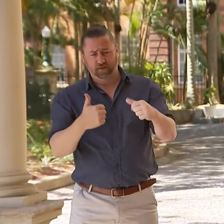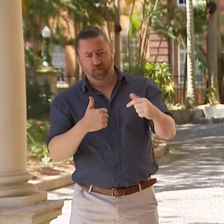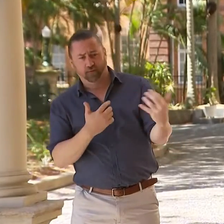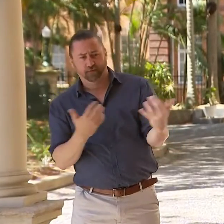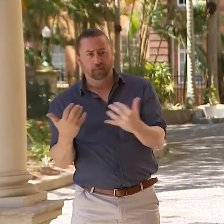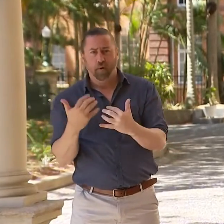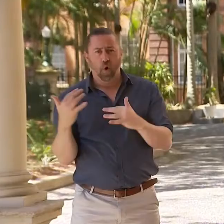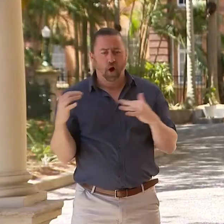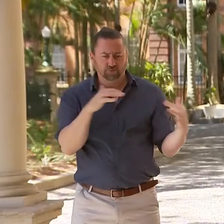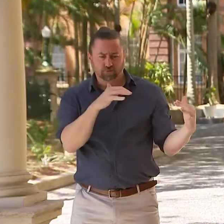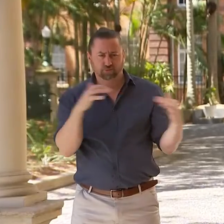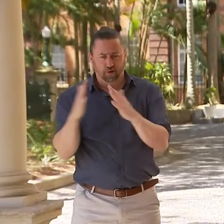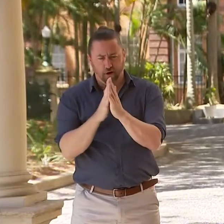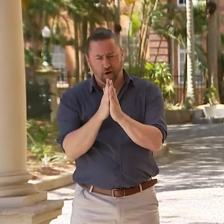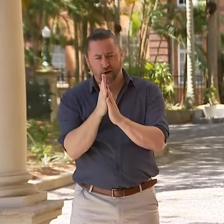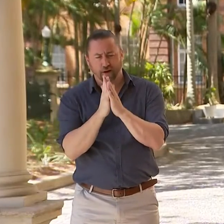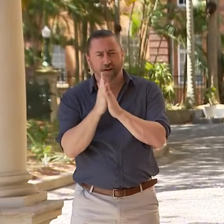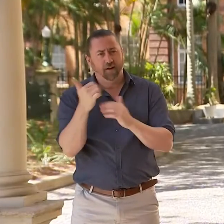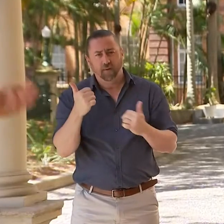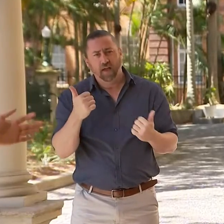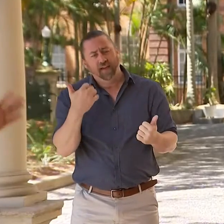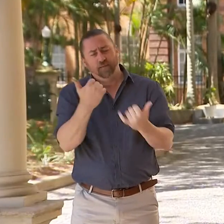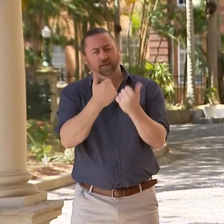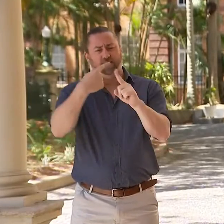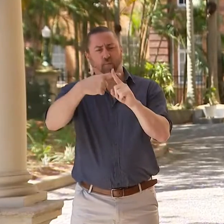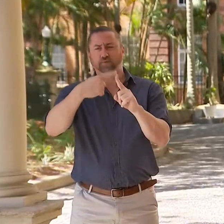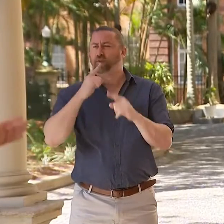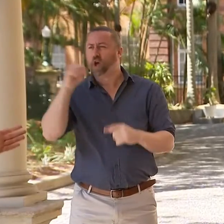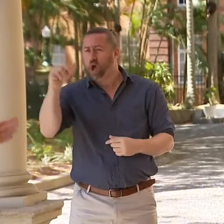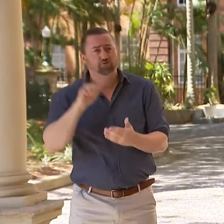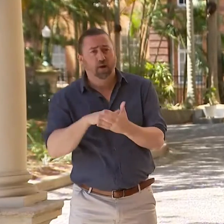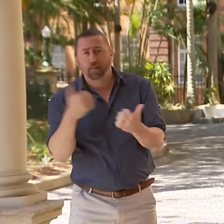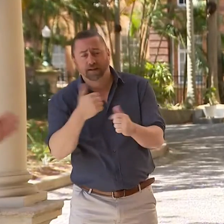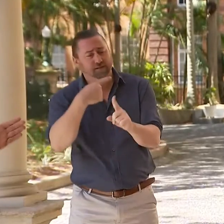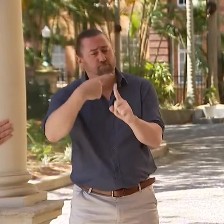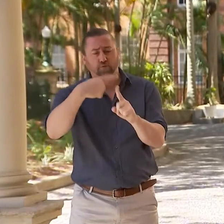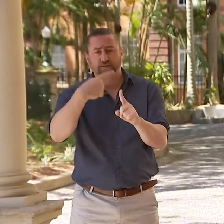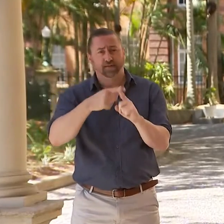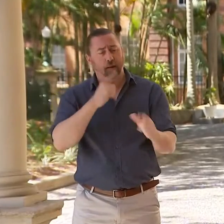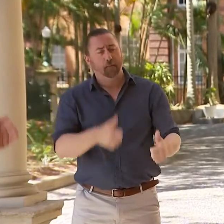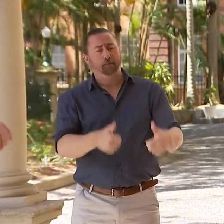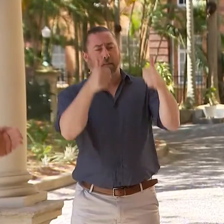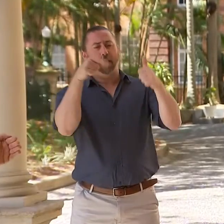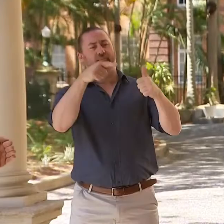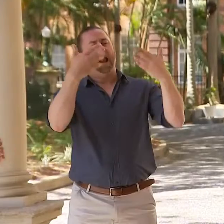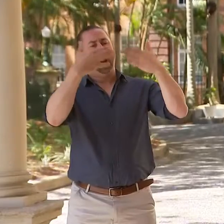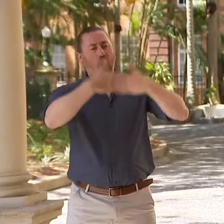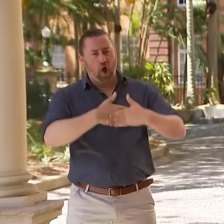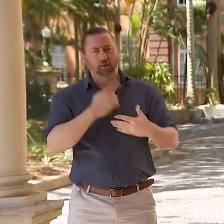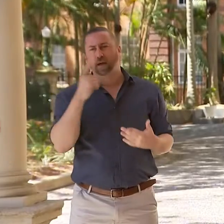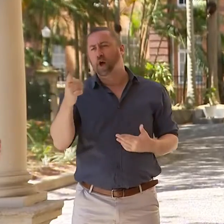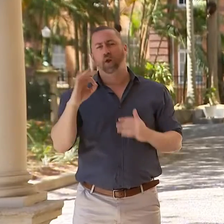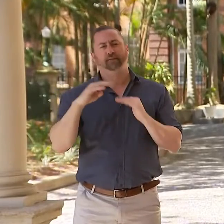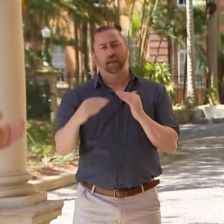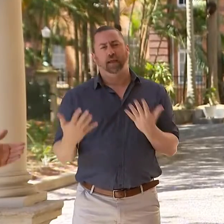lots of good things to take out of yesterday. There are plenty of good things, and everyone went really well. But in terms of fairness for